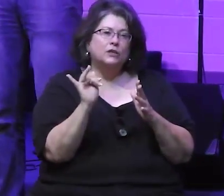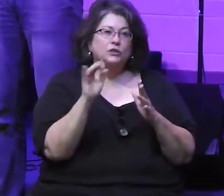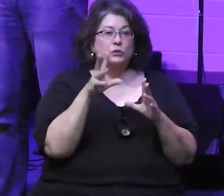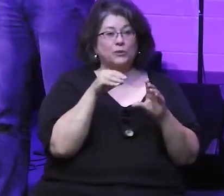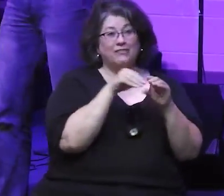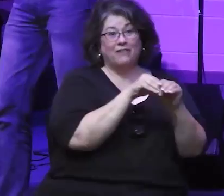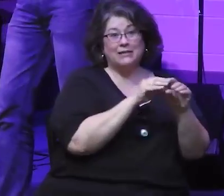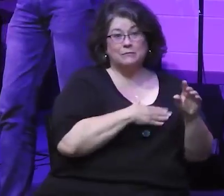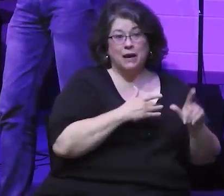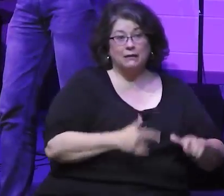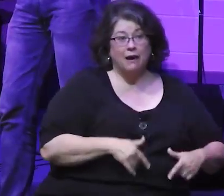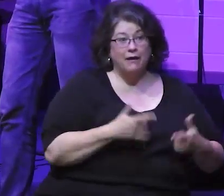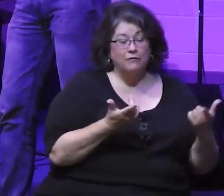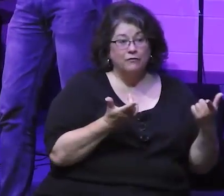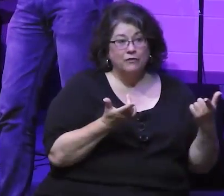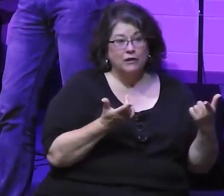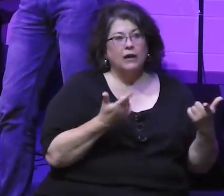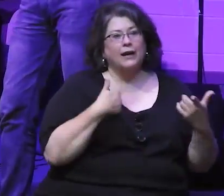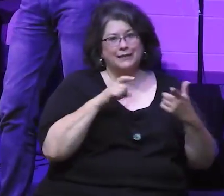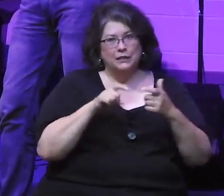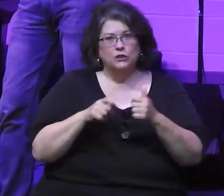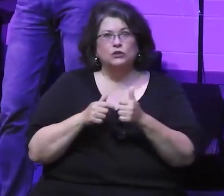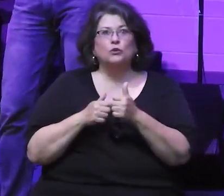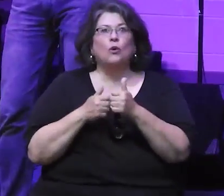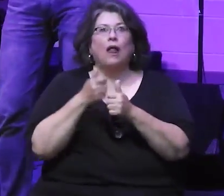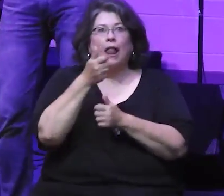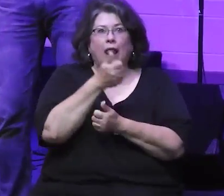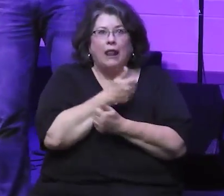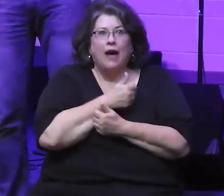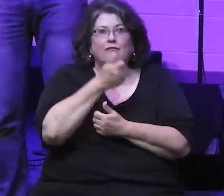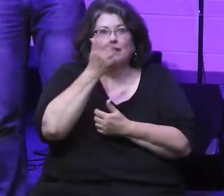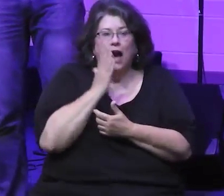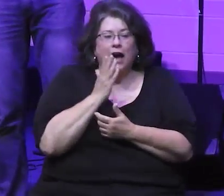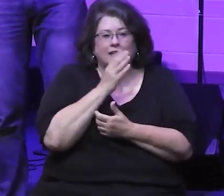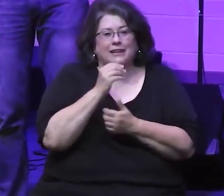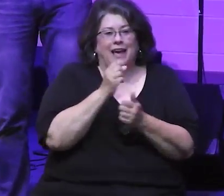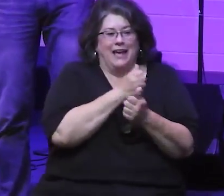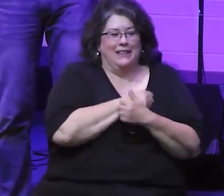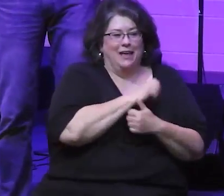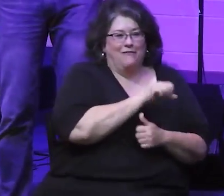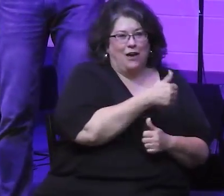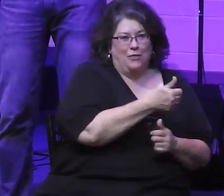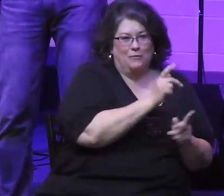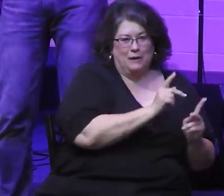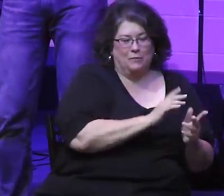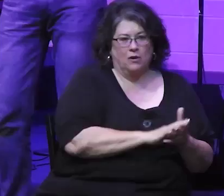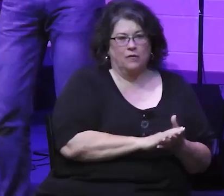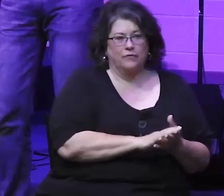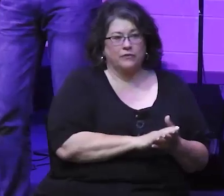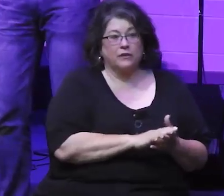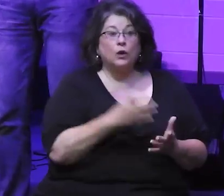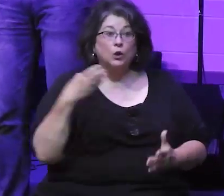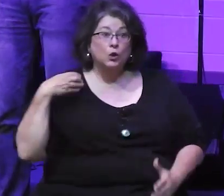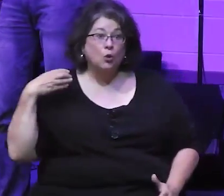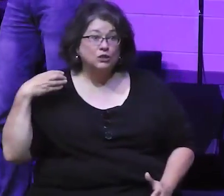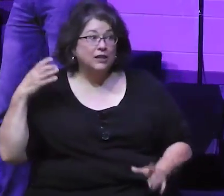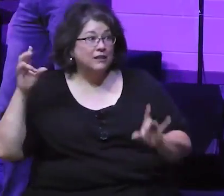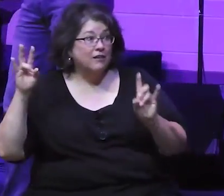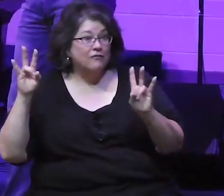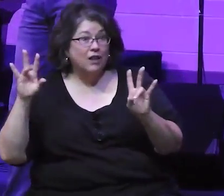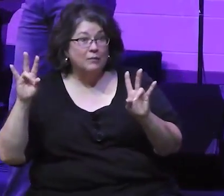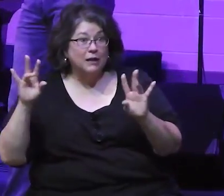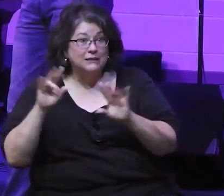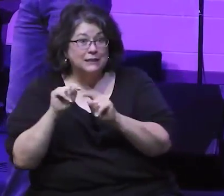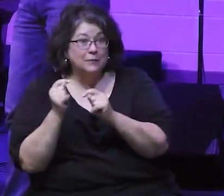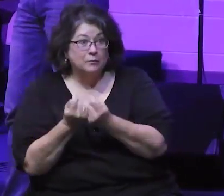ought to be pointed at 2 motivations to love God and love others. Coaching a 2nd and 3rd grade volleyball team, all joking aside, that's